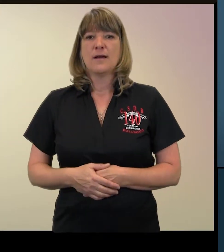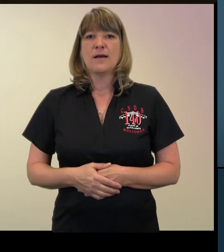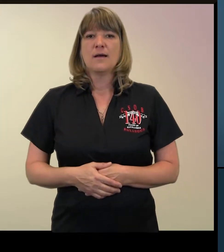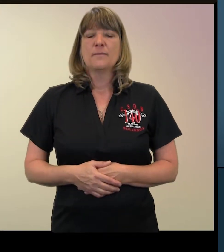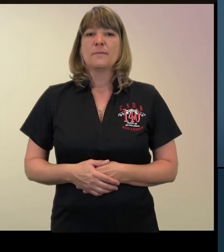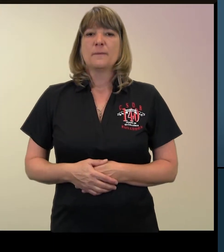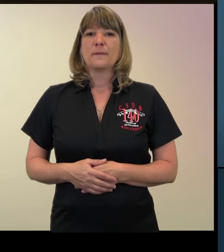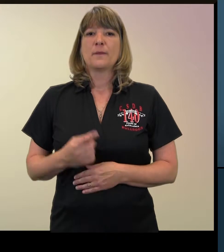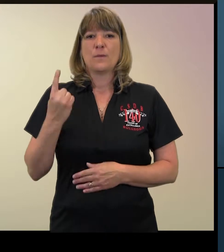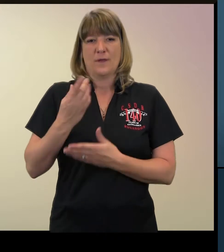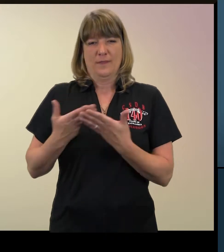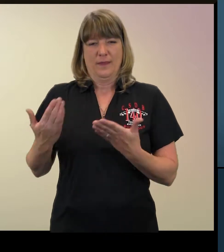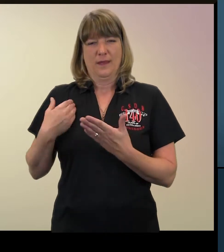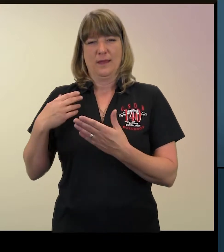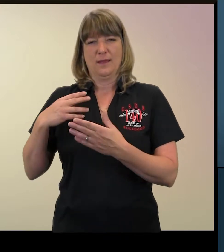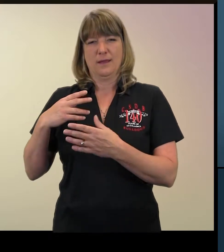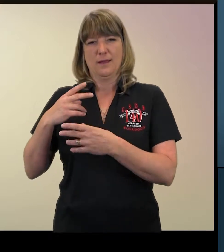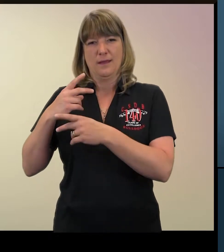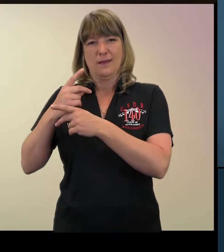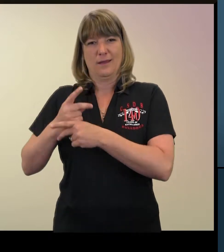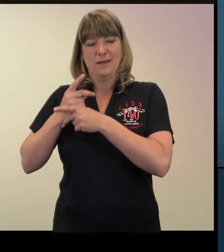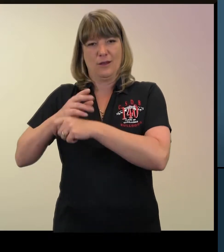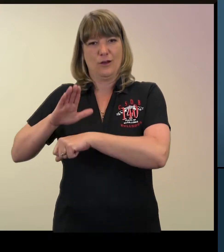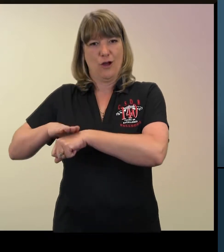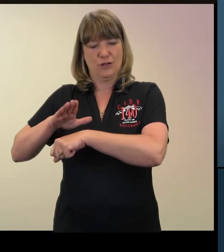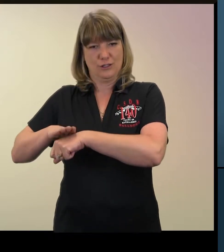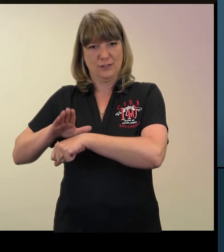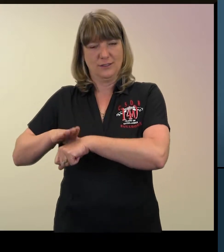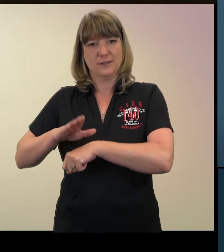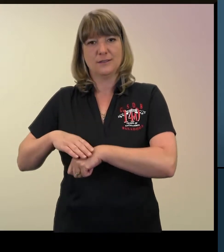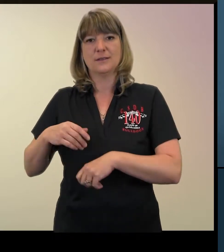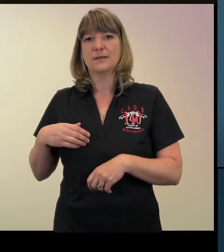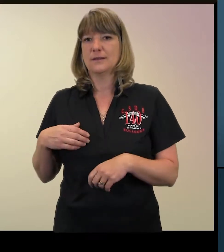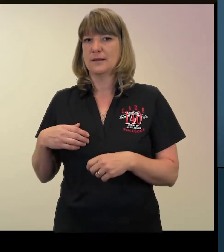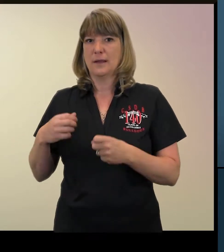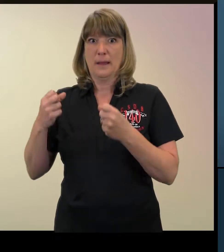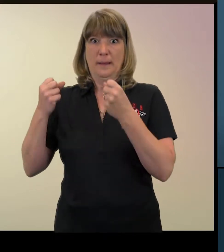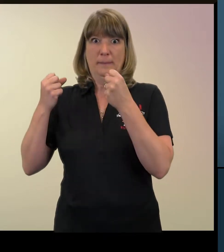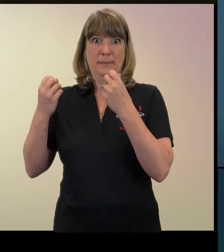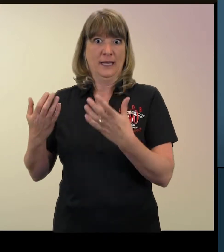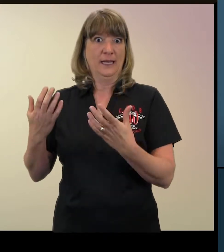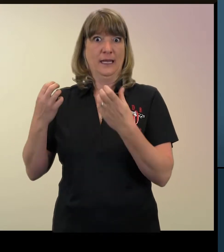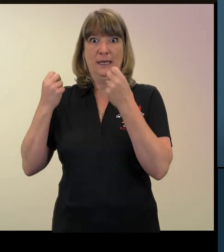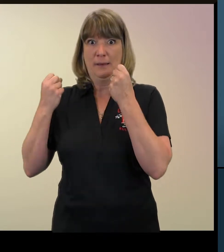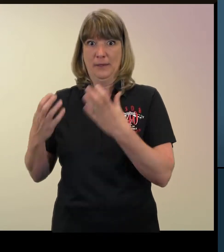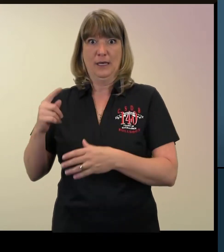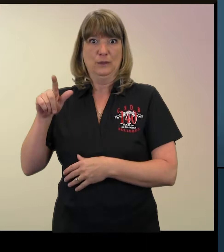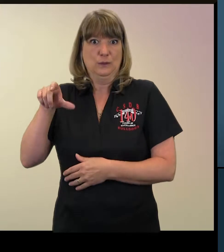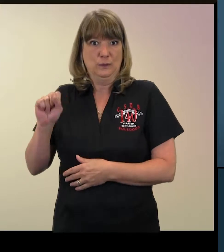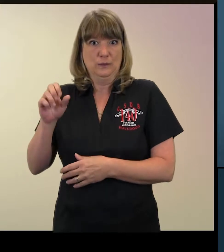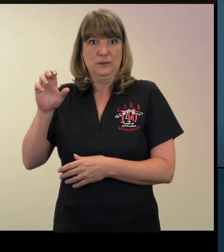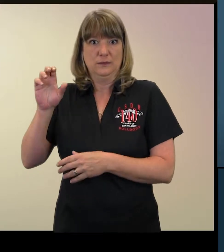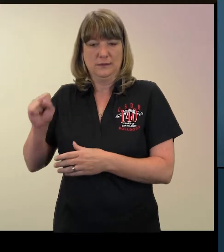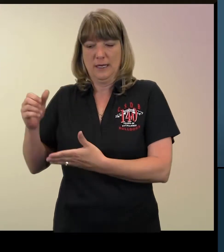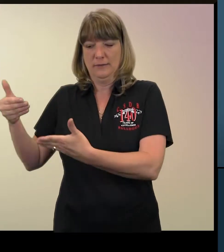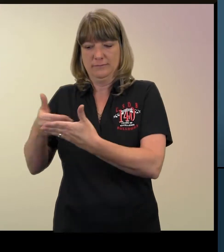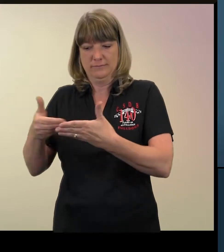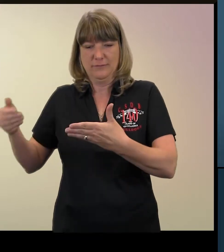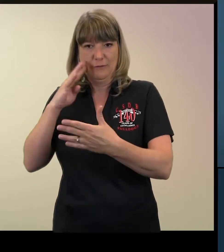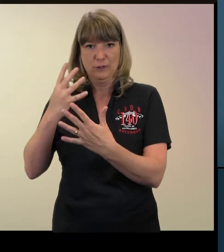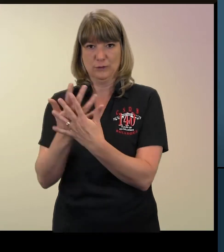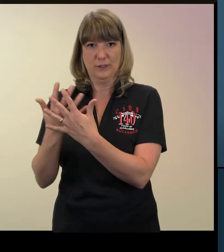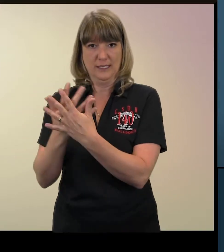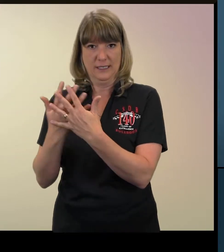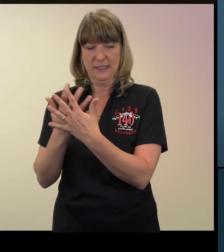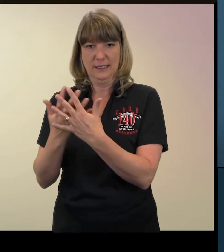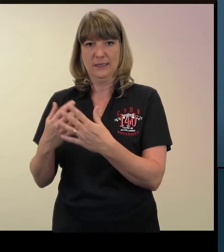One thing that I want to caution people is that there are many instruments that are out there that can be used as screening tools